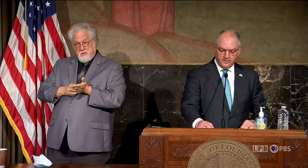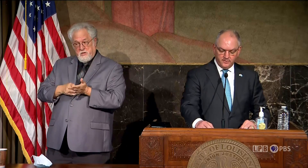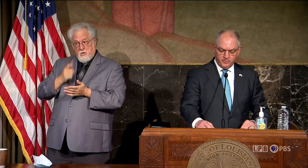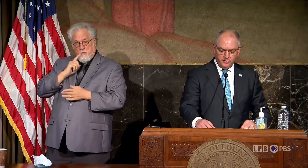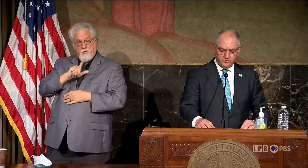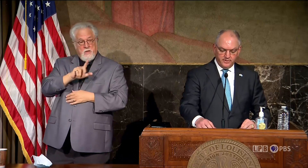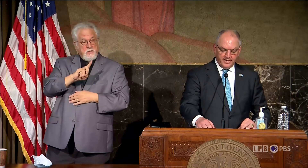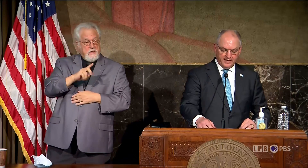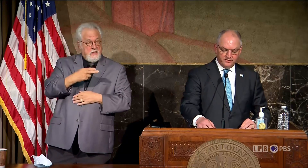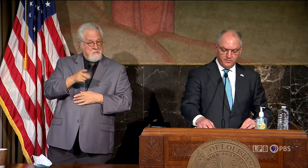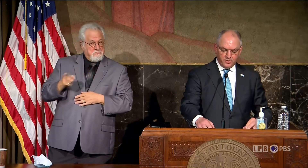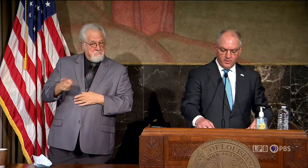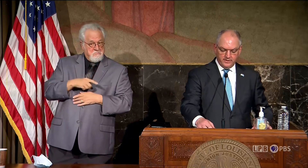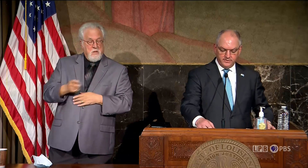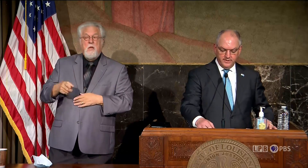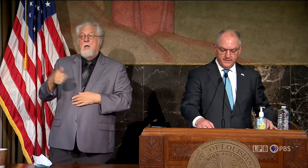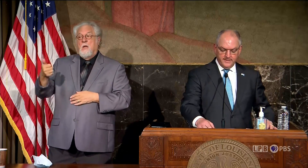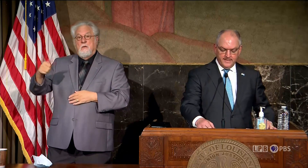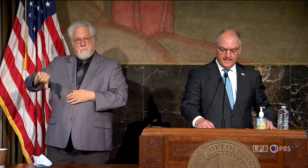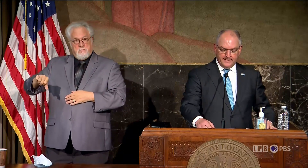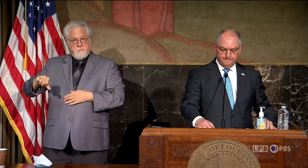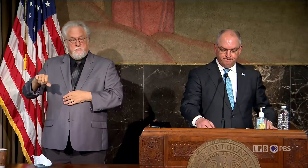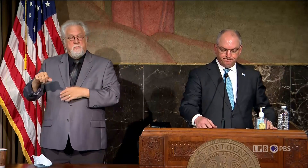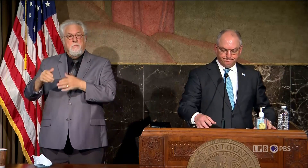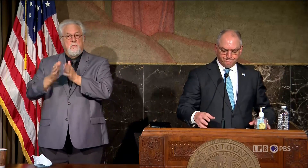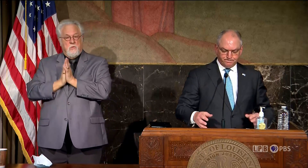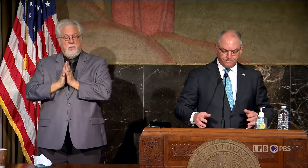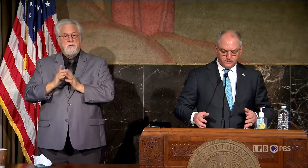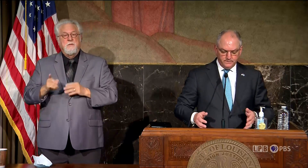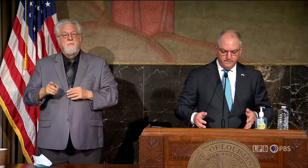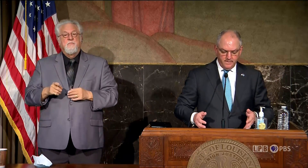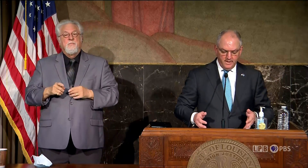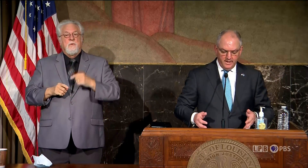LDH and either approves or denies the request.